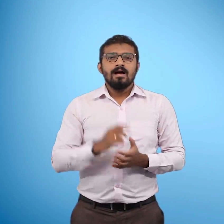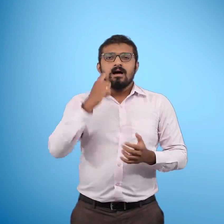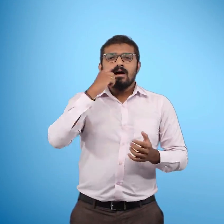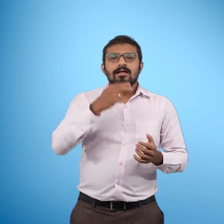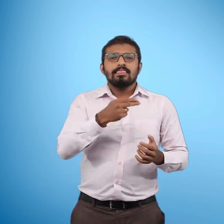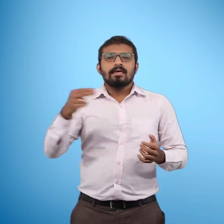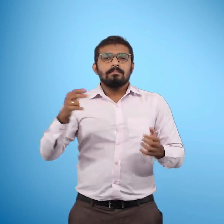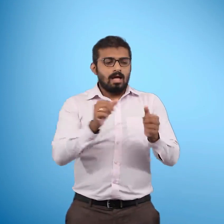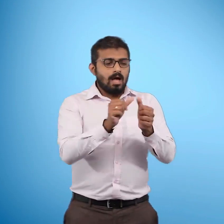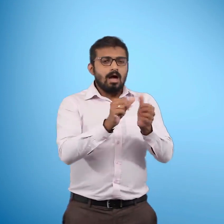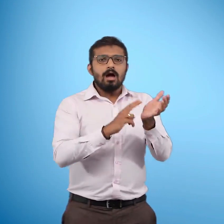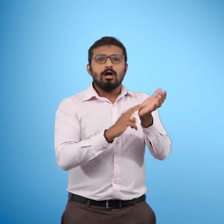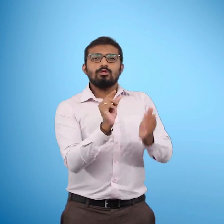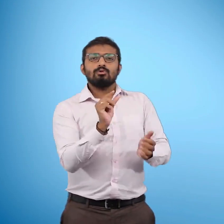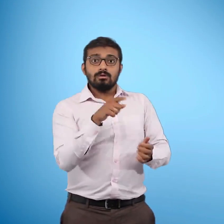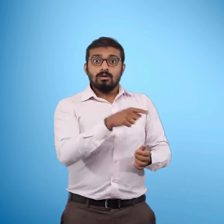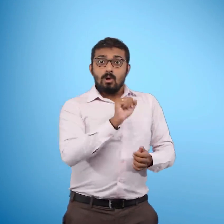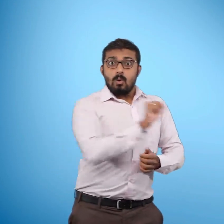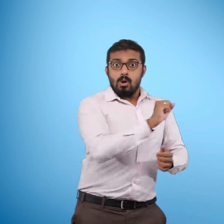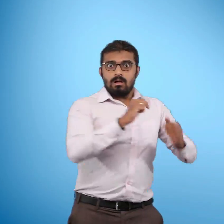There is a garden in Anu's house.